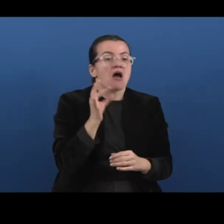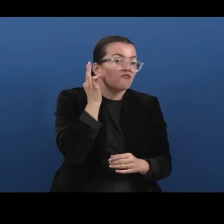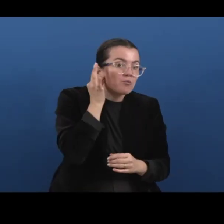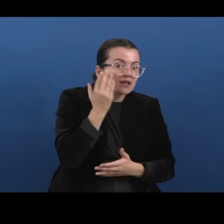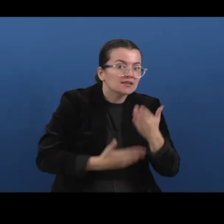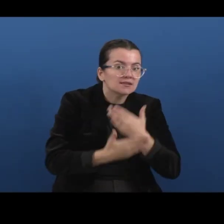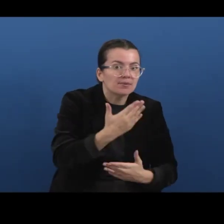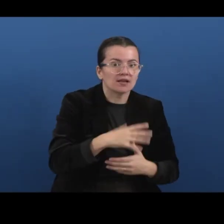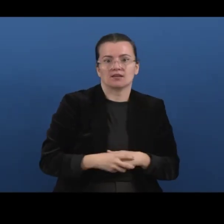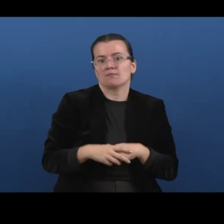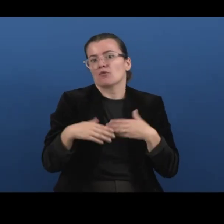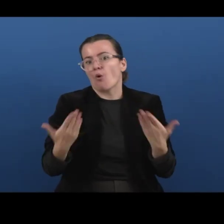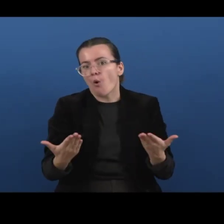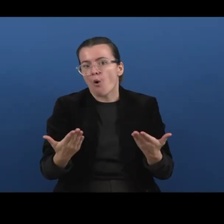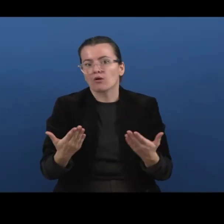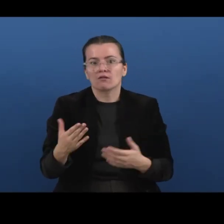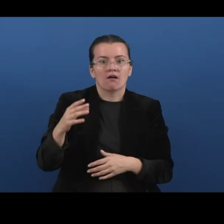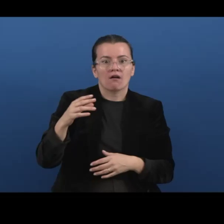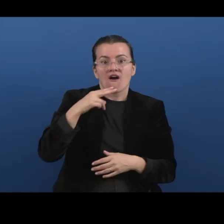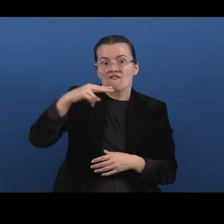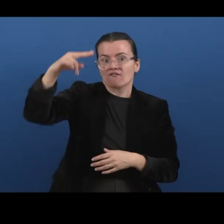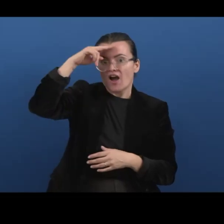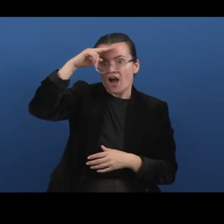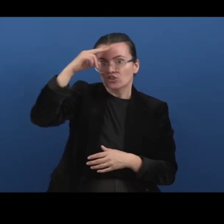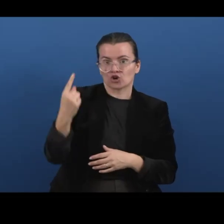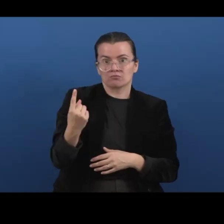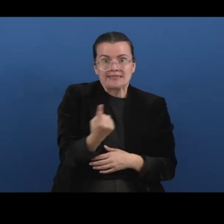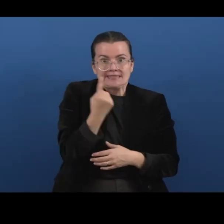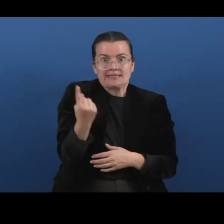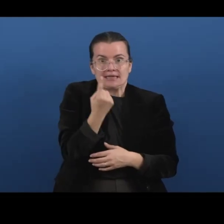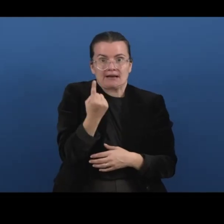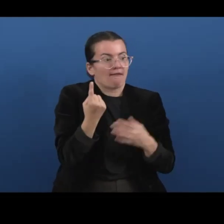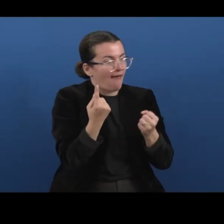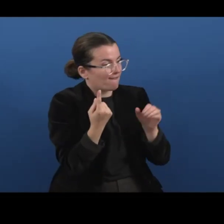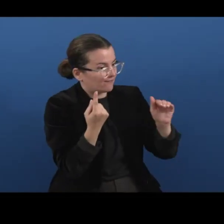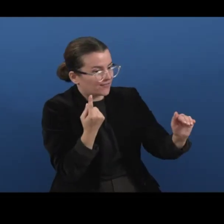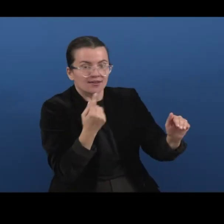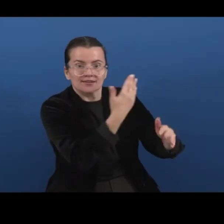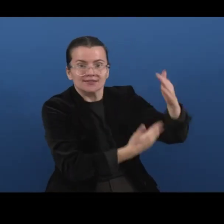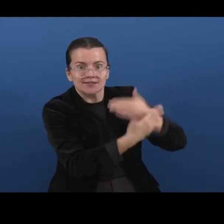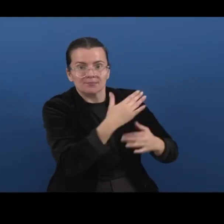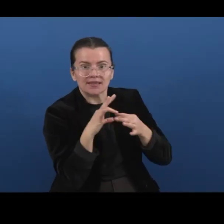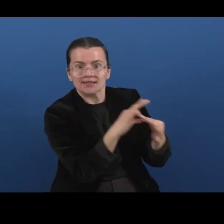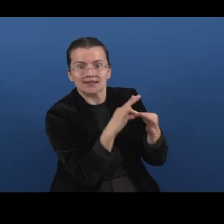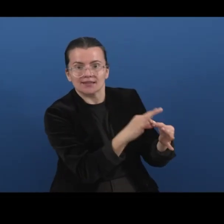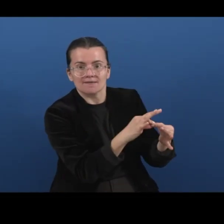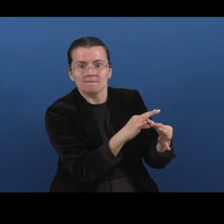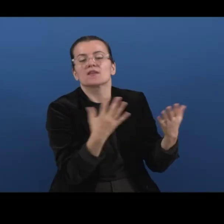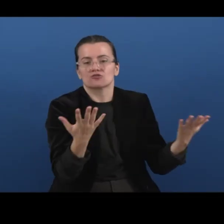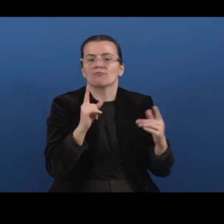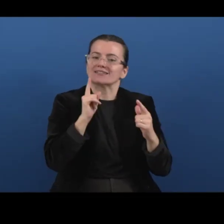responsibilities. Number 5, supporting the well-being and engagement of employees with